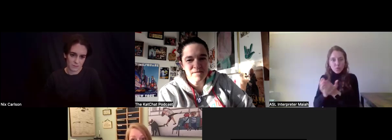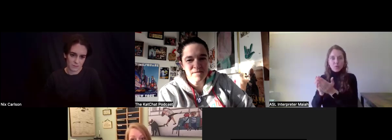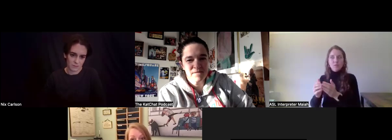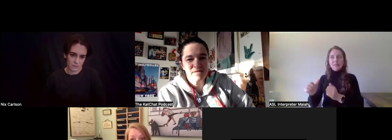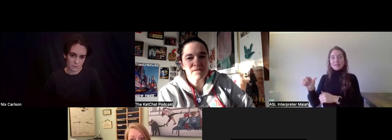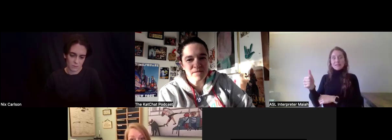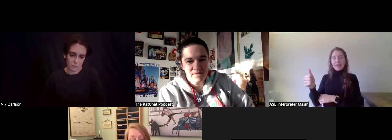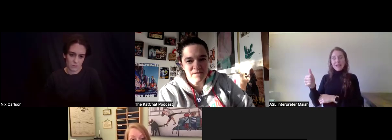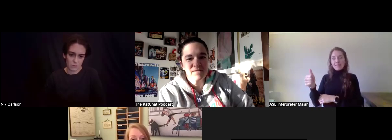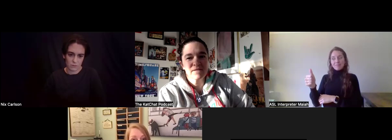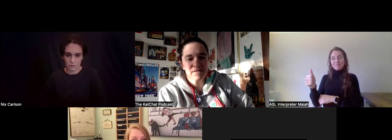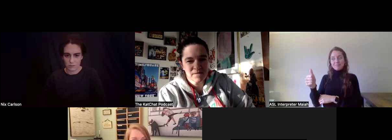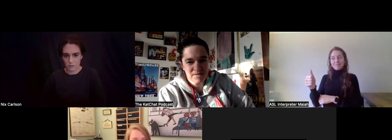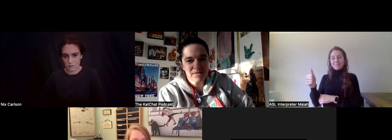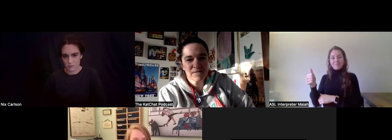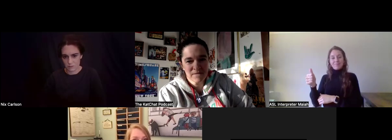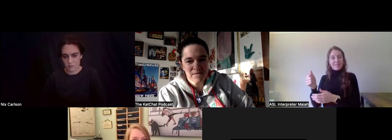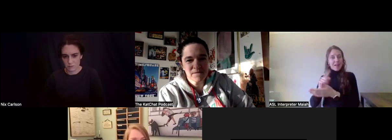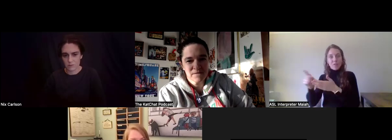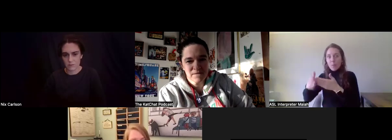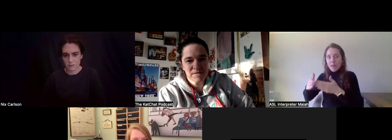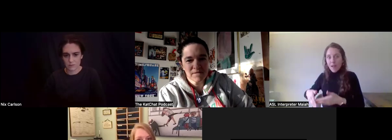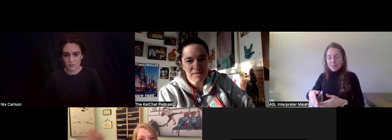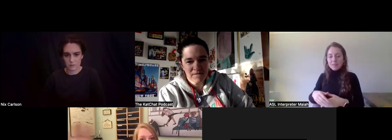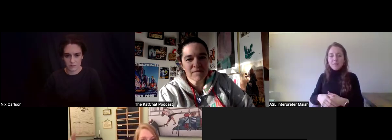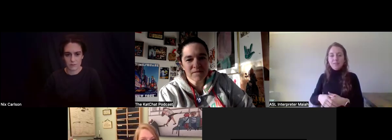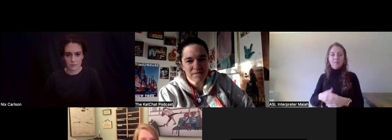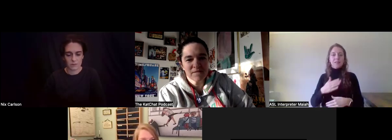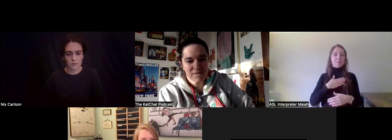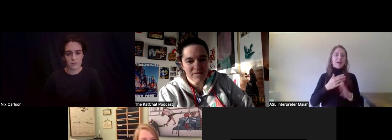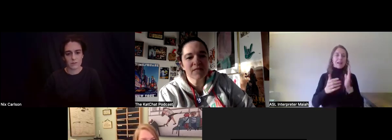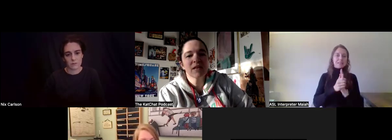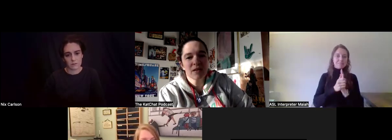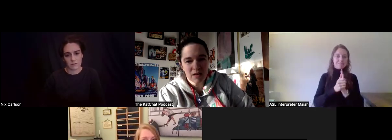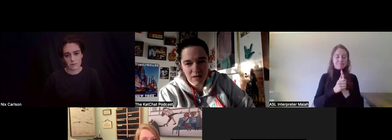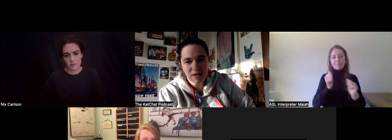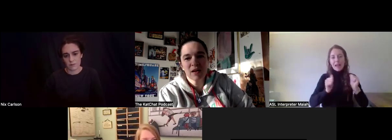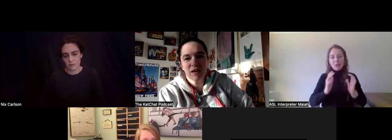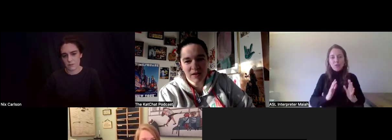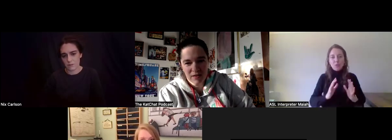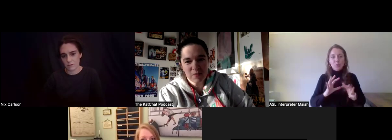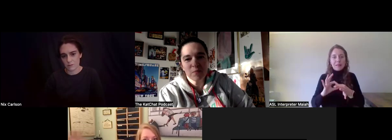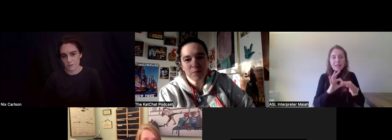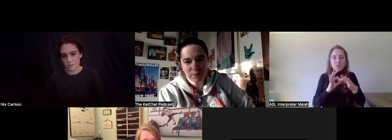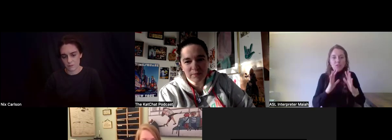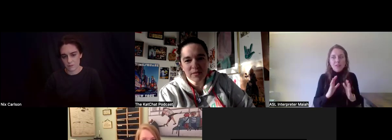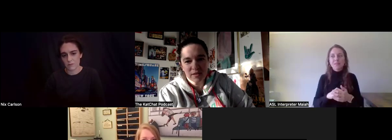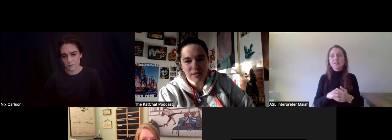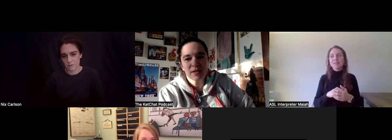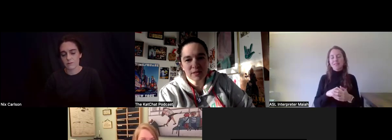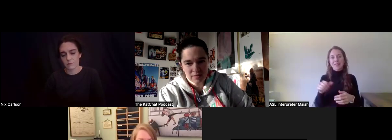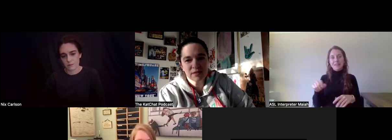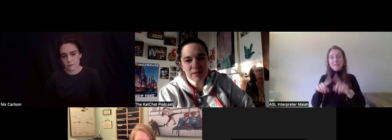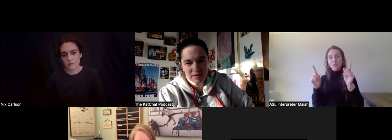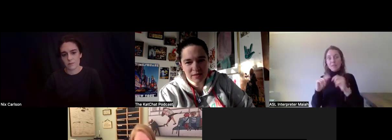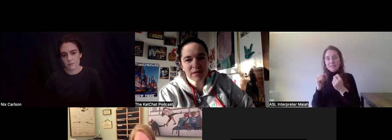was my talent relations. And then there's a casting and strategy talent team. So they're doing the deals.